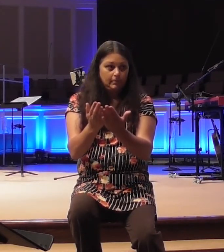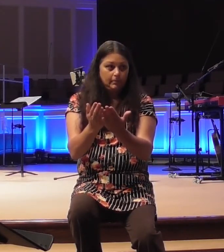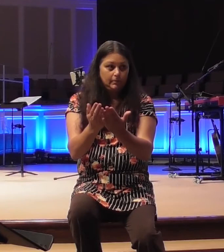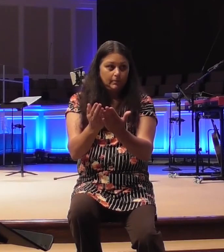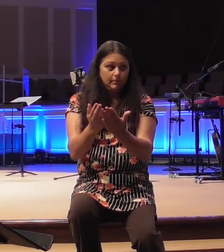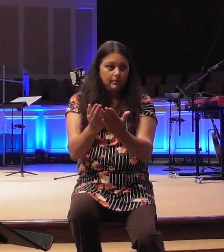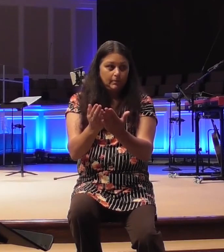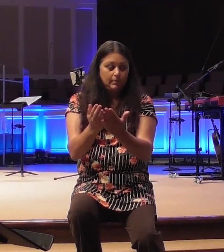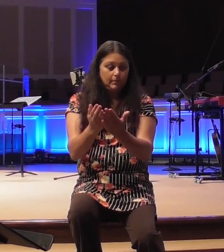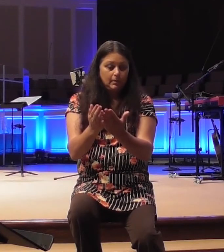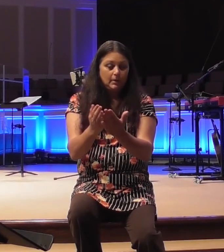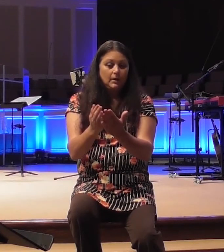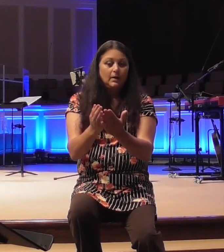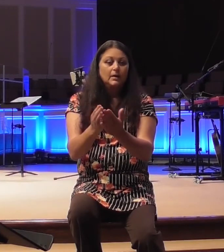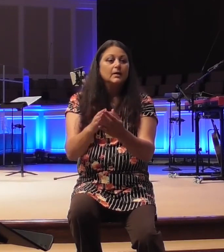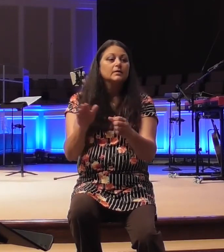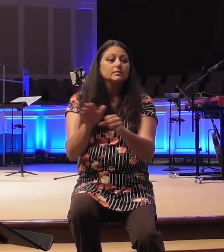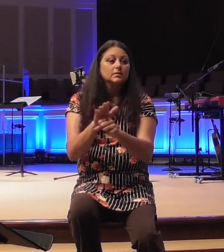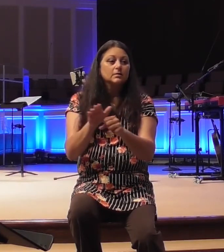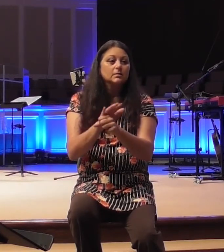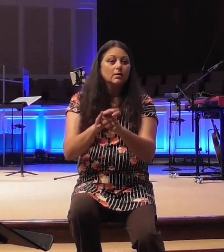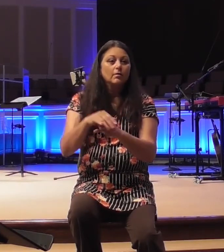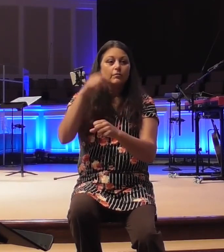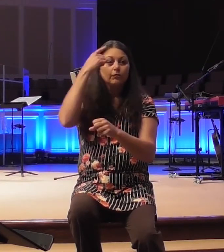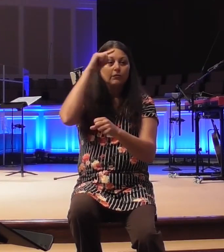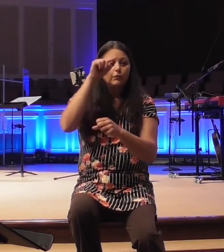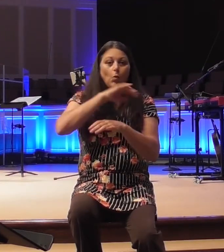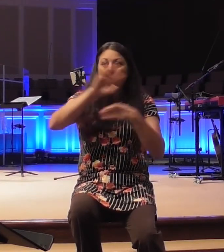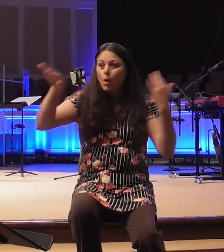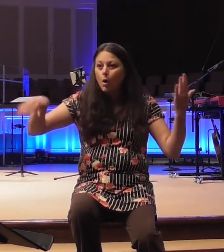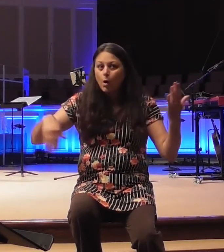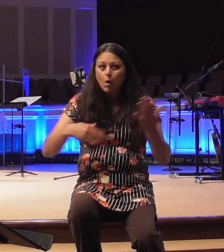for all of our lives individually and together.